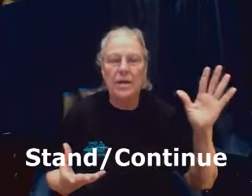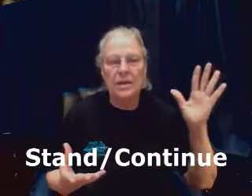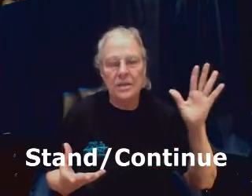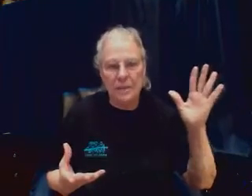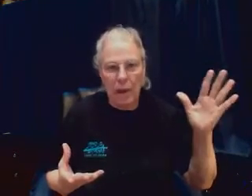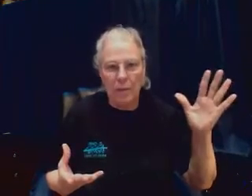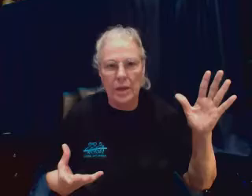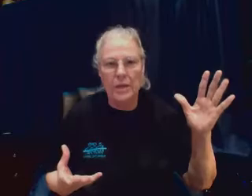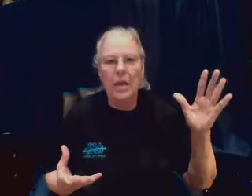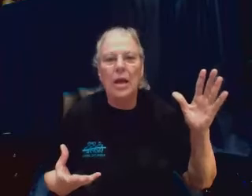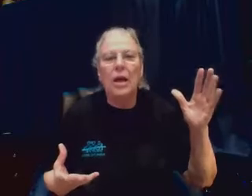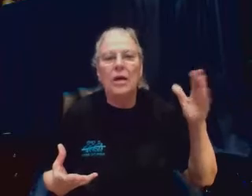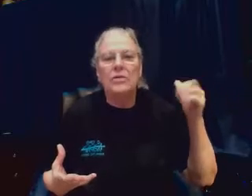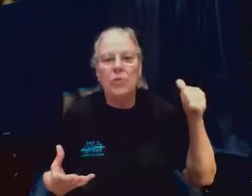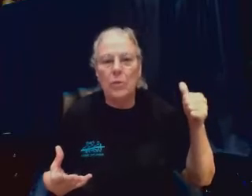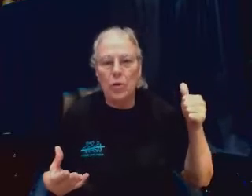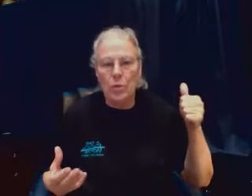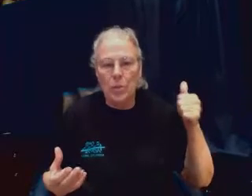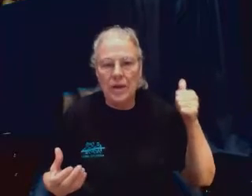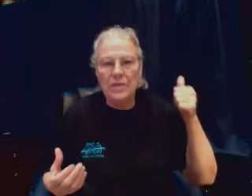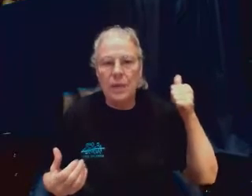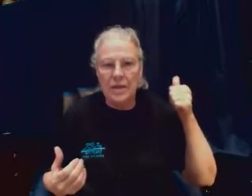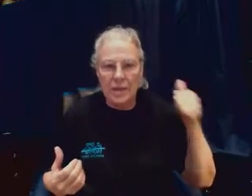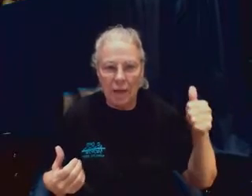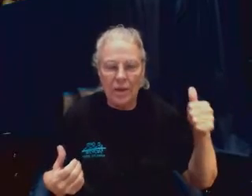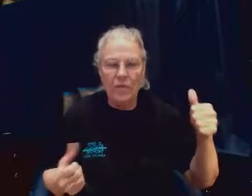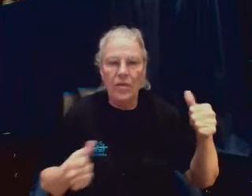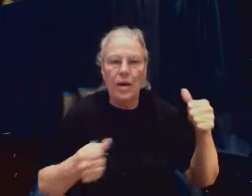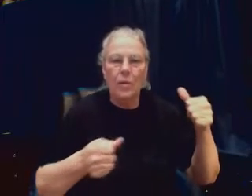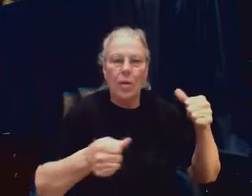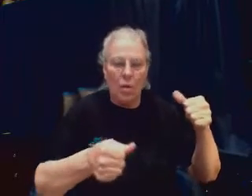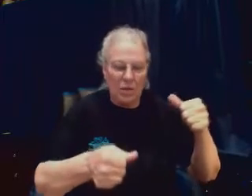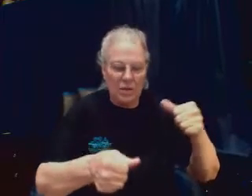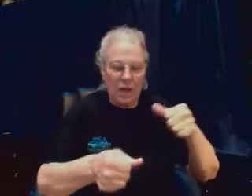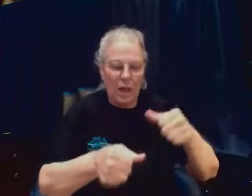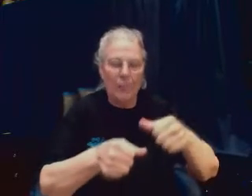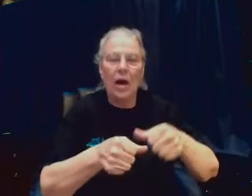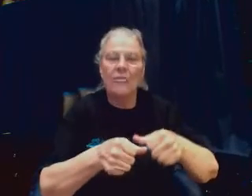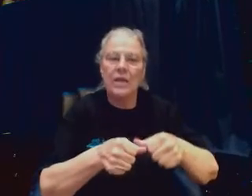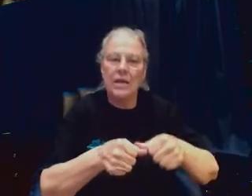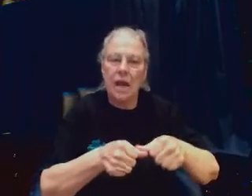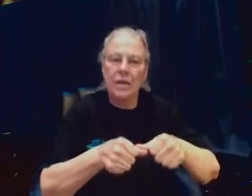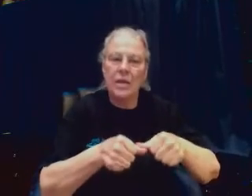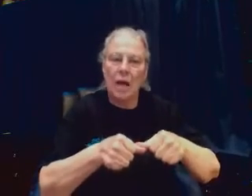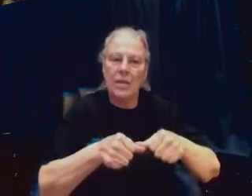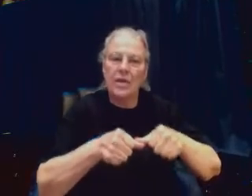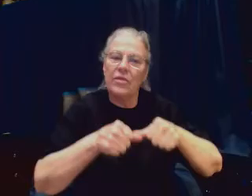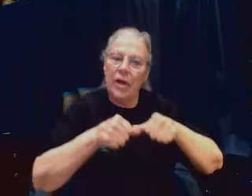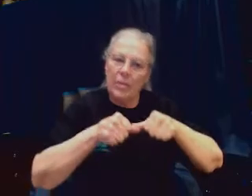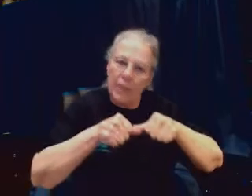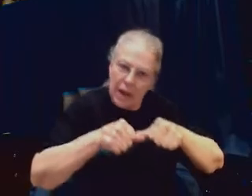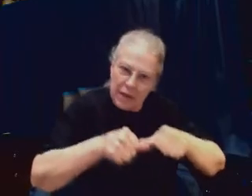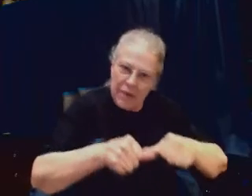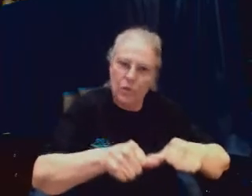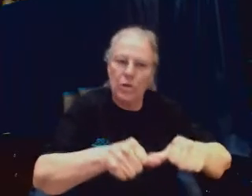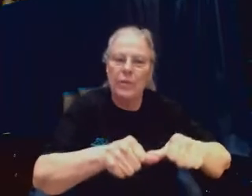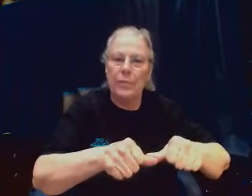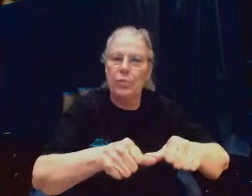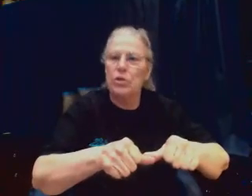is dominant. So I'm going to place my dominant thumb on top of the non-dominant thumb, and it's going to be pushed